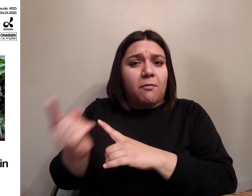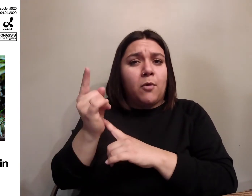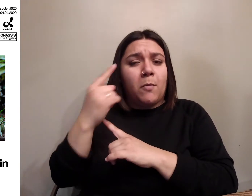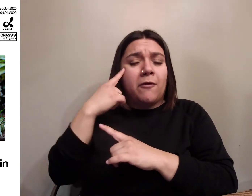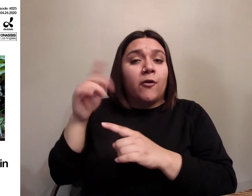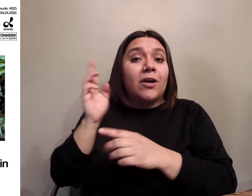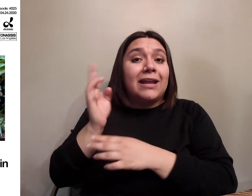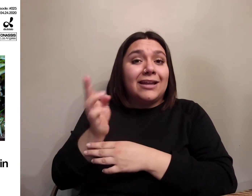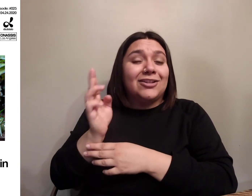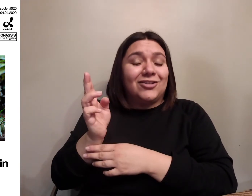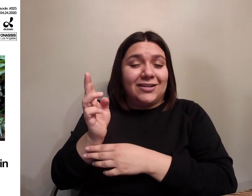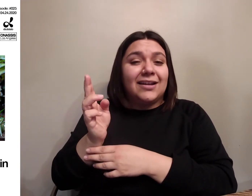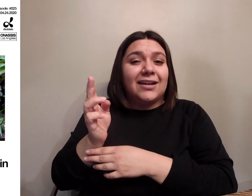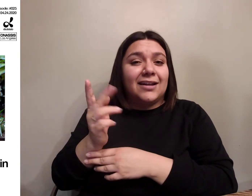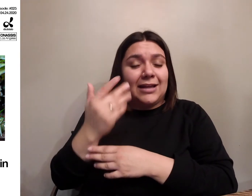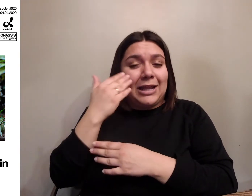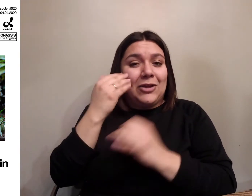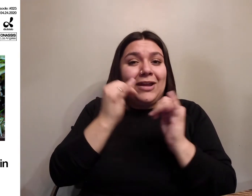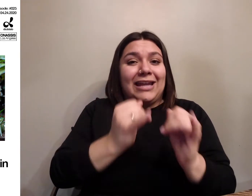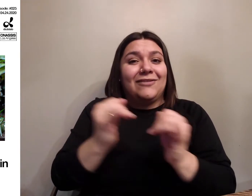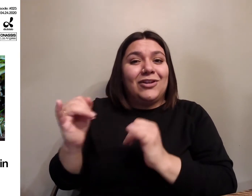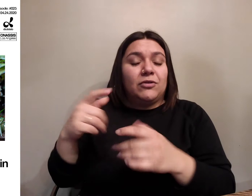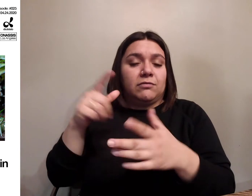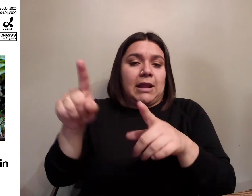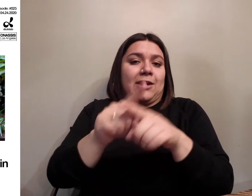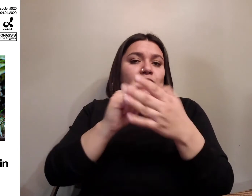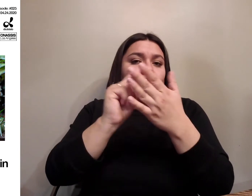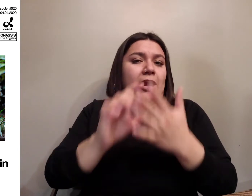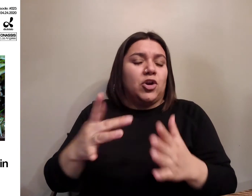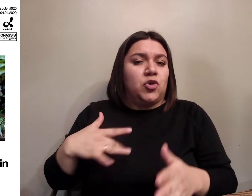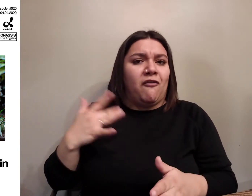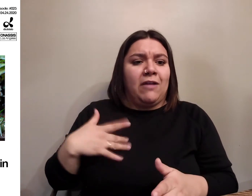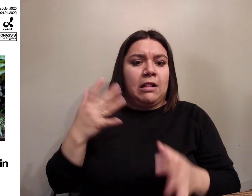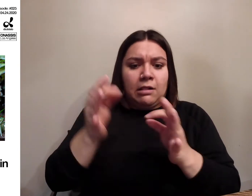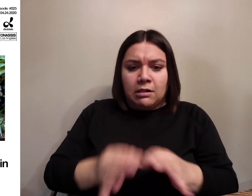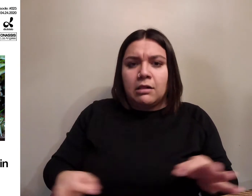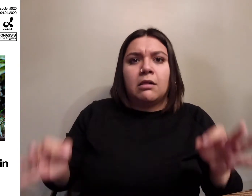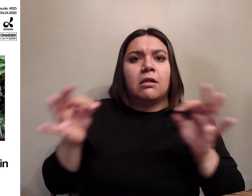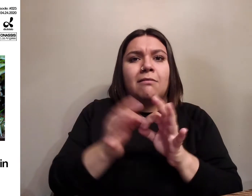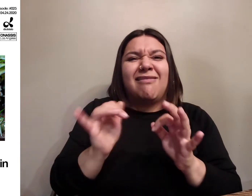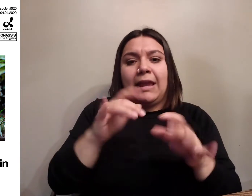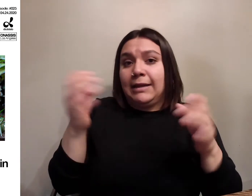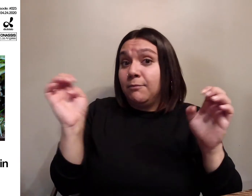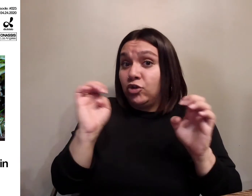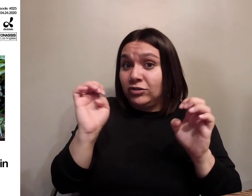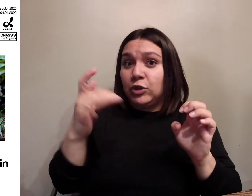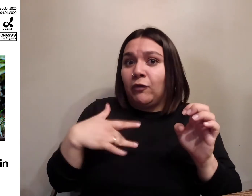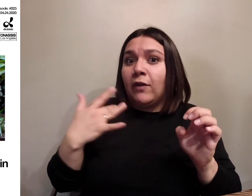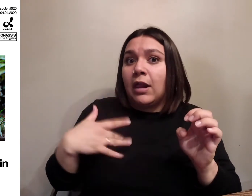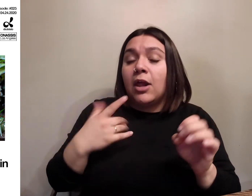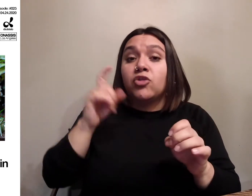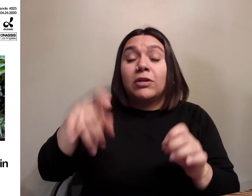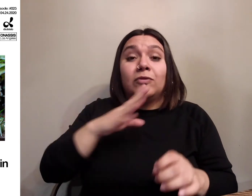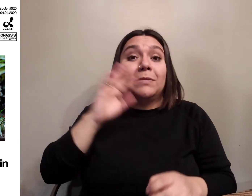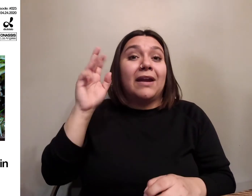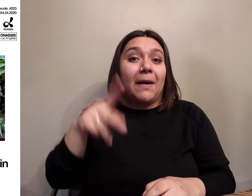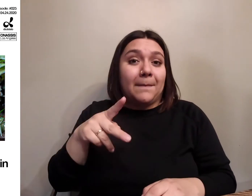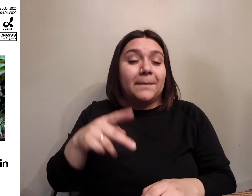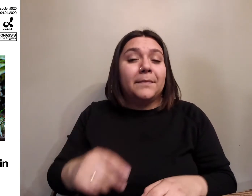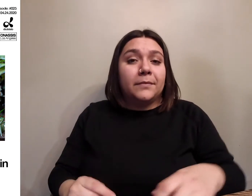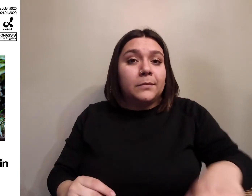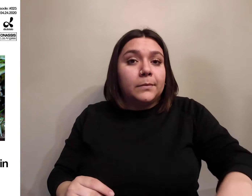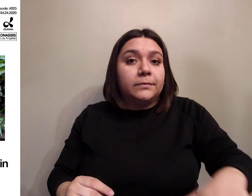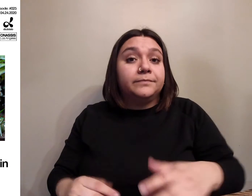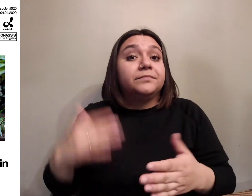there are moments in history when you have to, as an individual, as a writer, you feel the urgency, almost like an